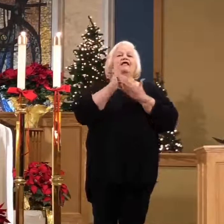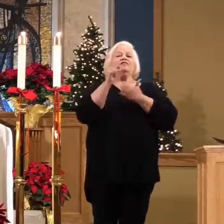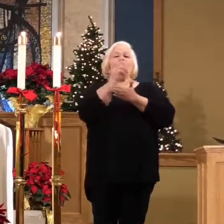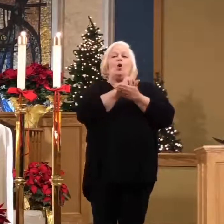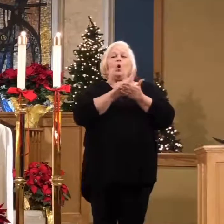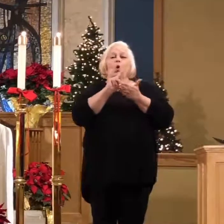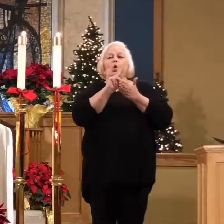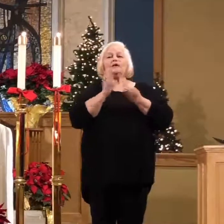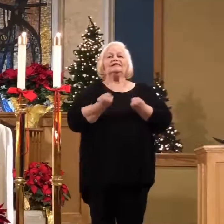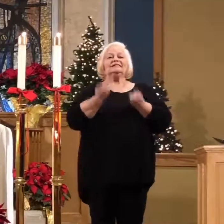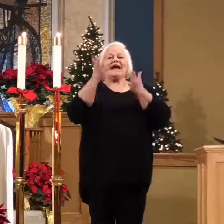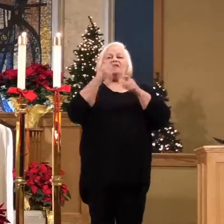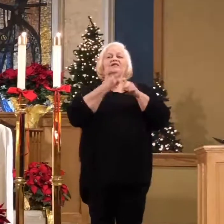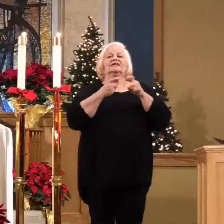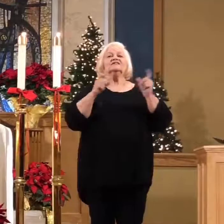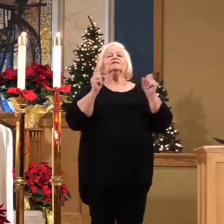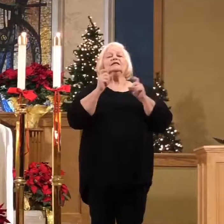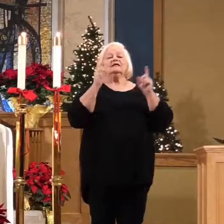spotless victim.